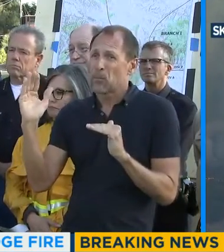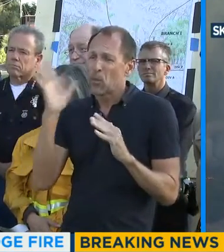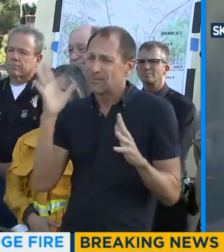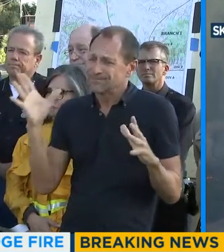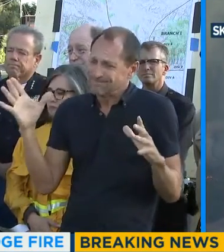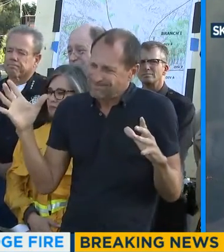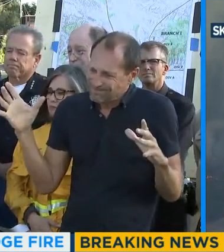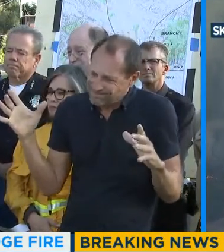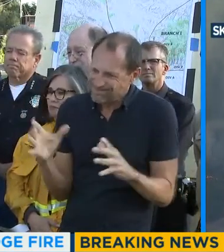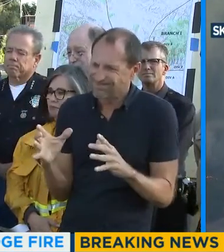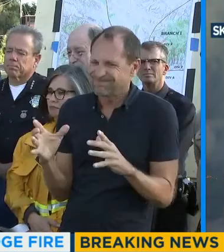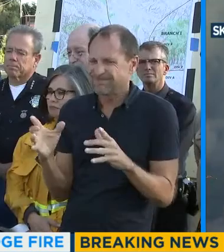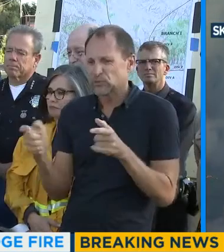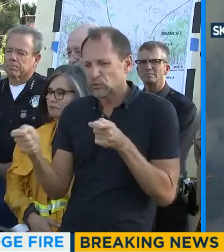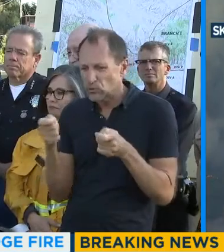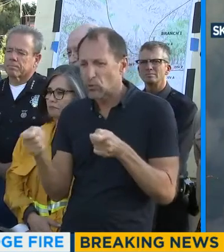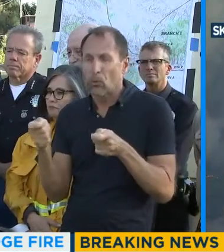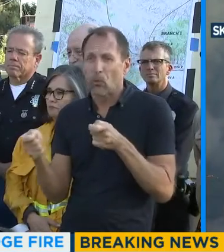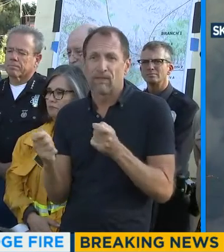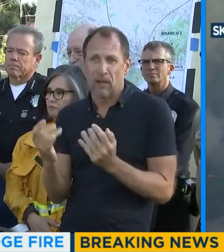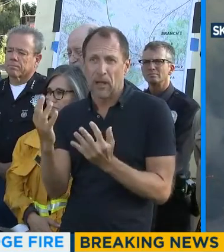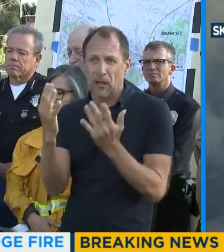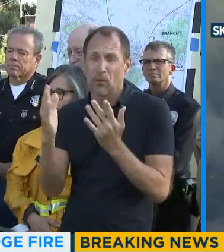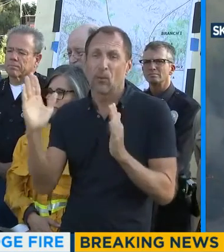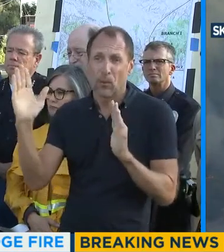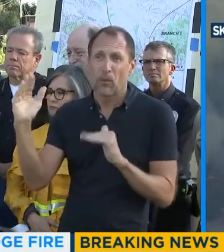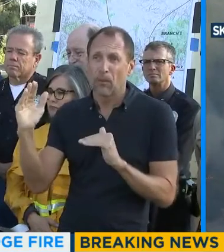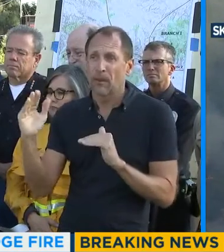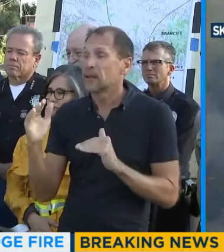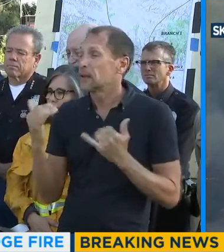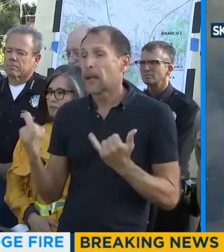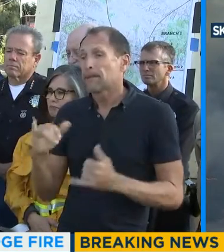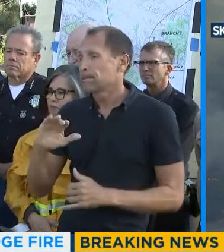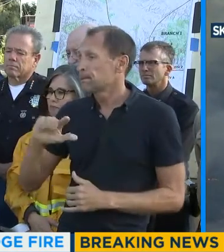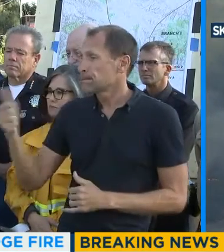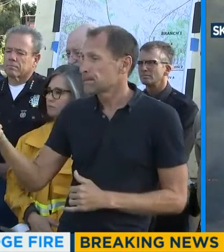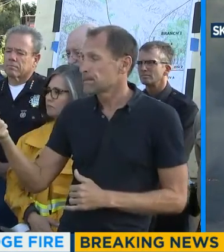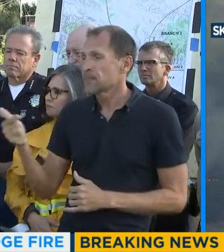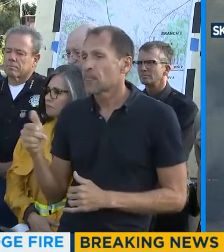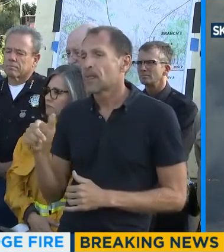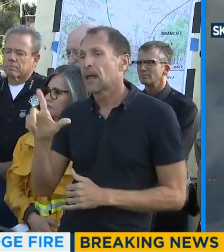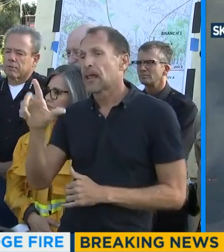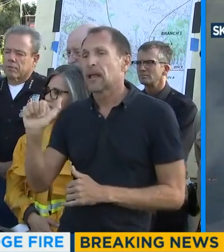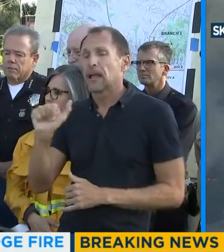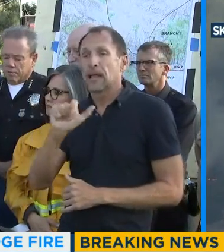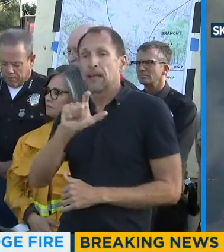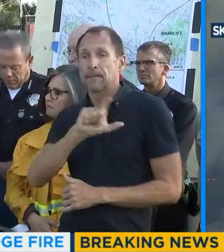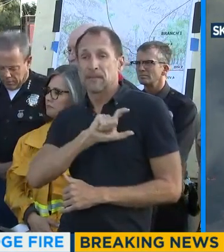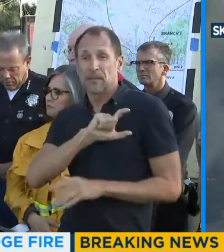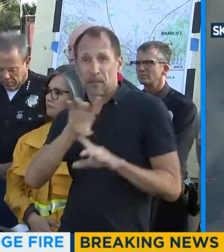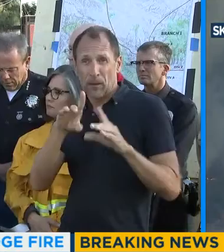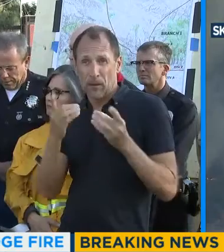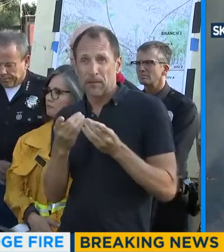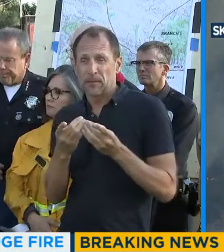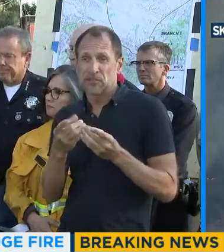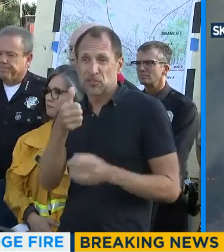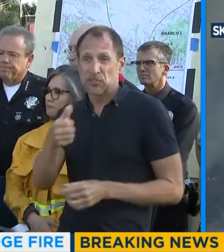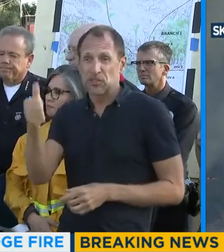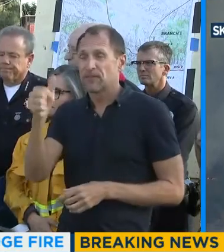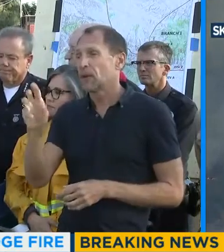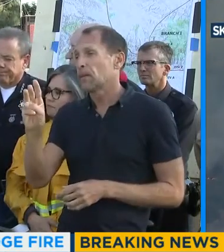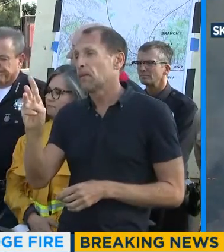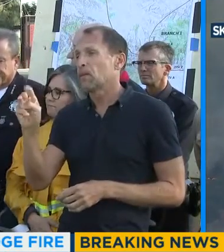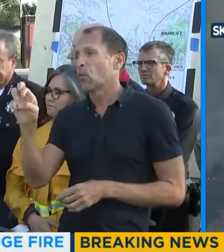the containment lines. With that, I'd like to call up Los Angeles Police Department Chief